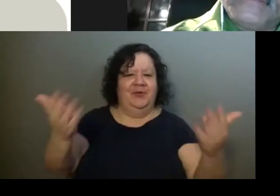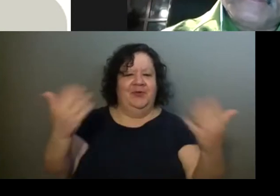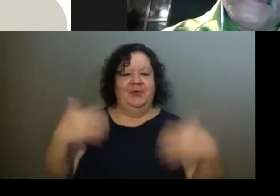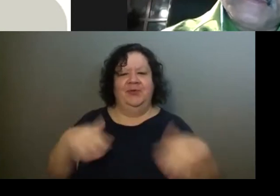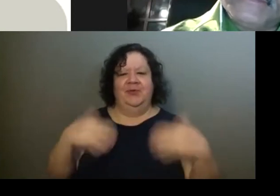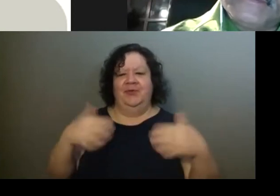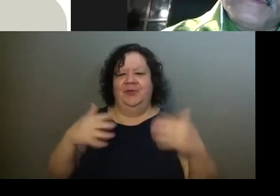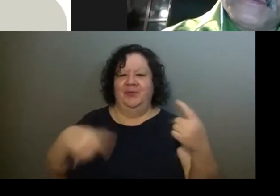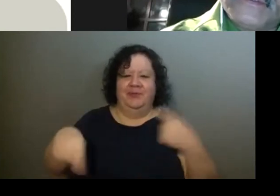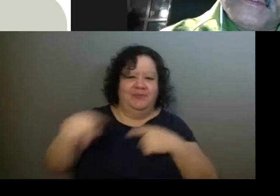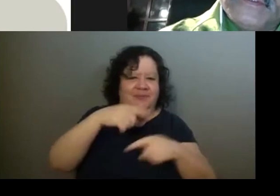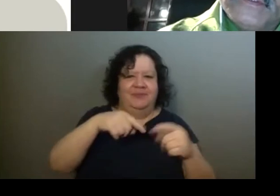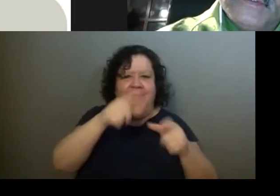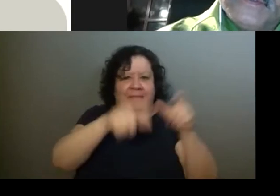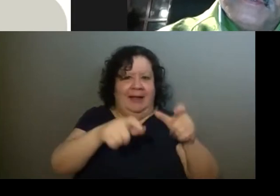Development Dialogue Series,